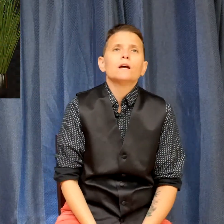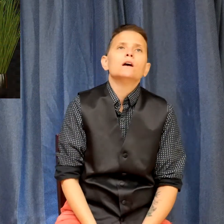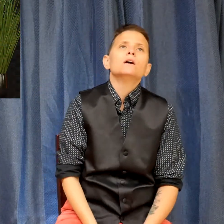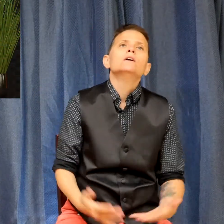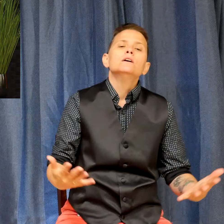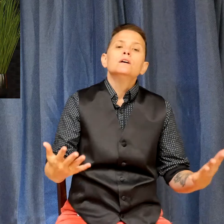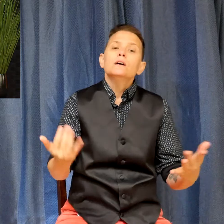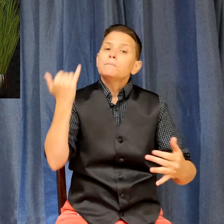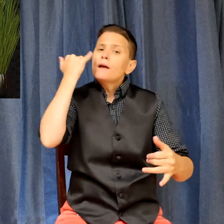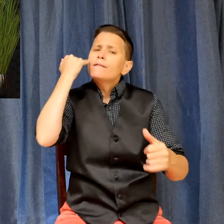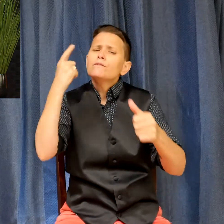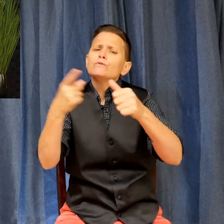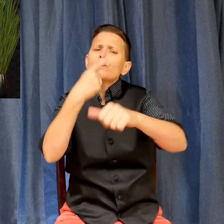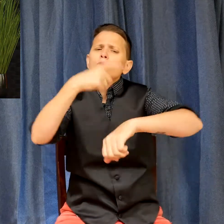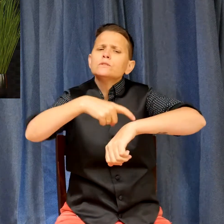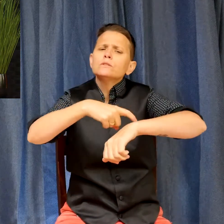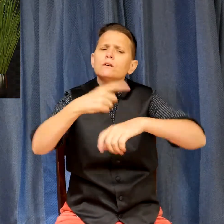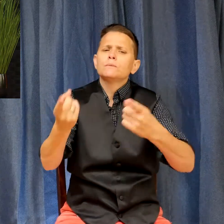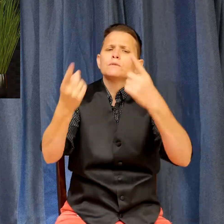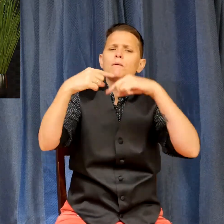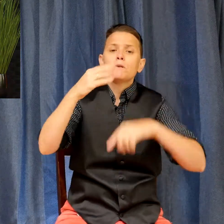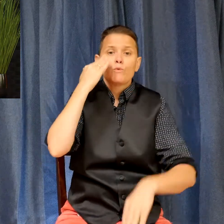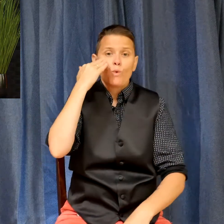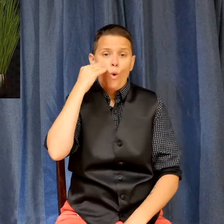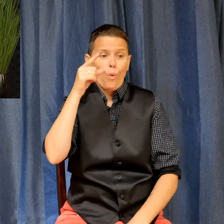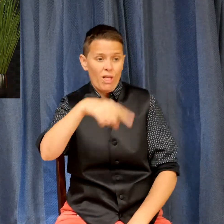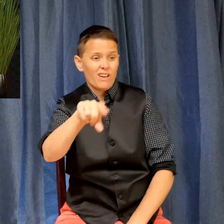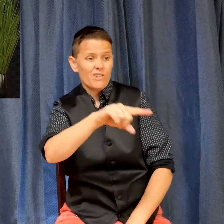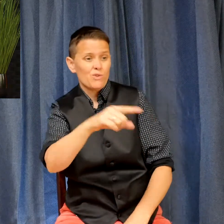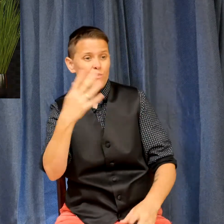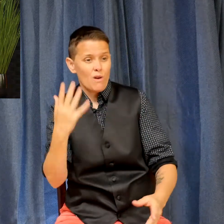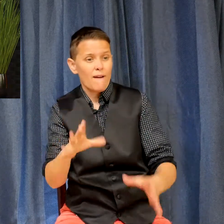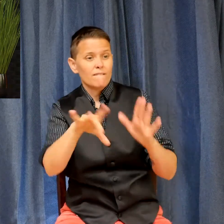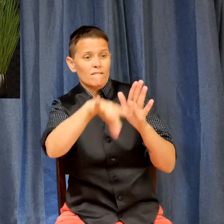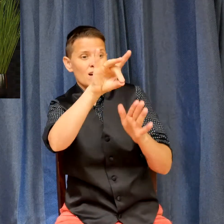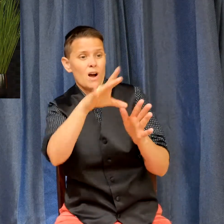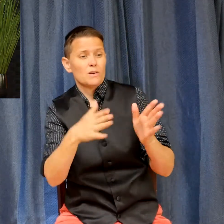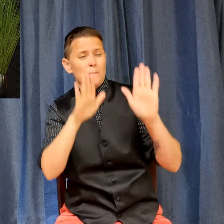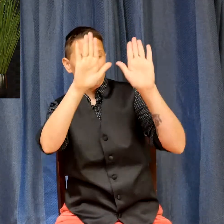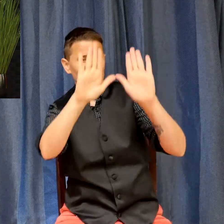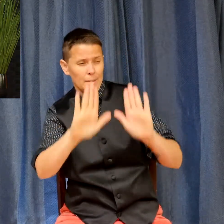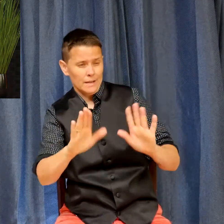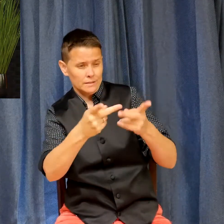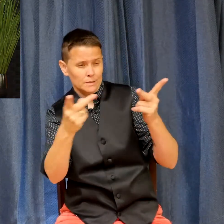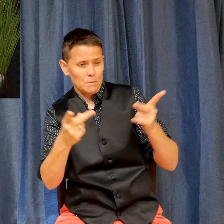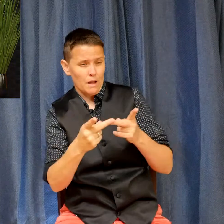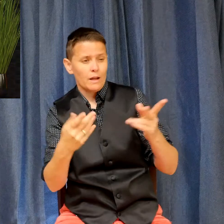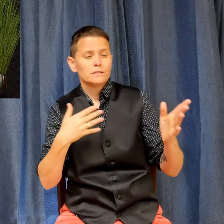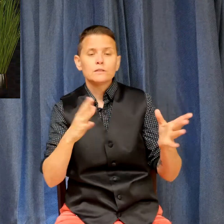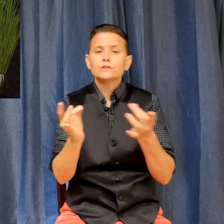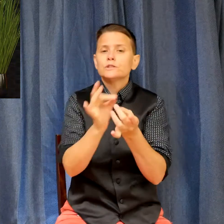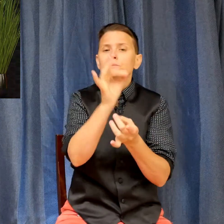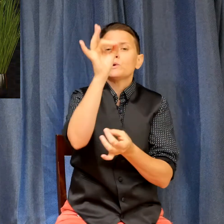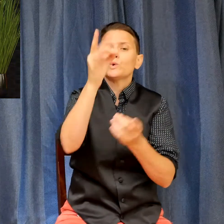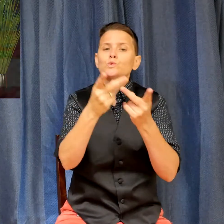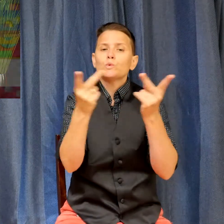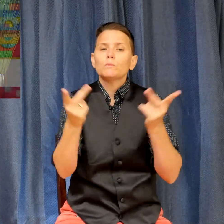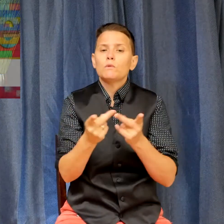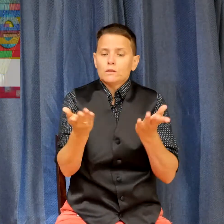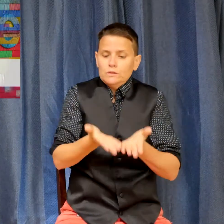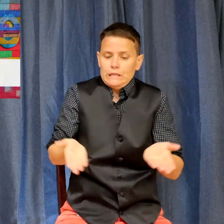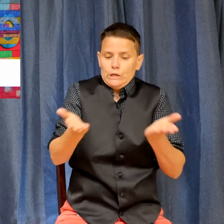viewers this morning. Just know that you have found an amazing place, a spiritual beacon right here in